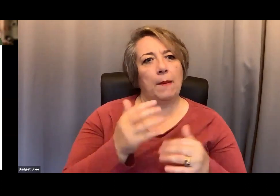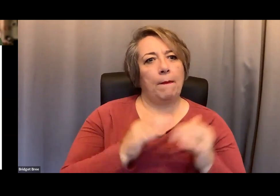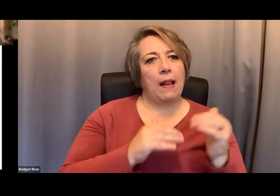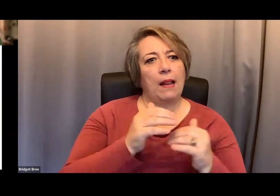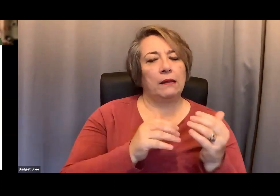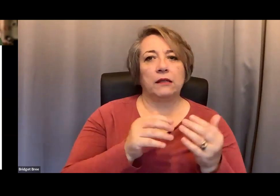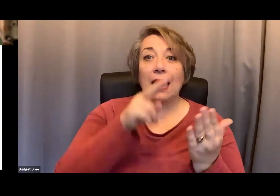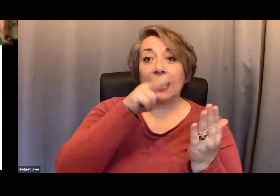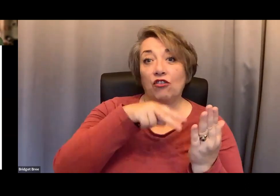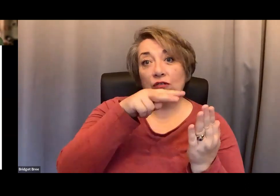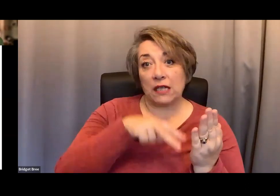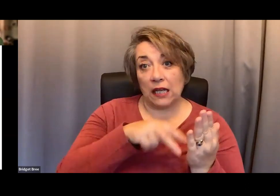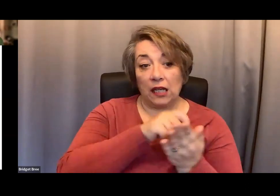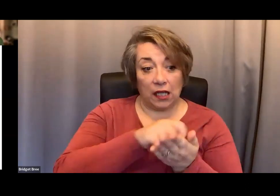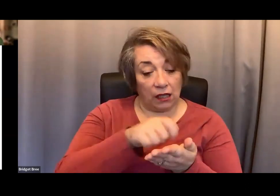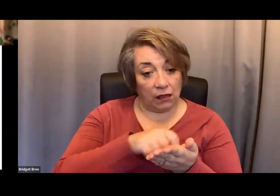across the neighbourhood.